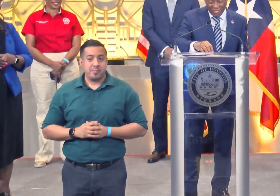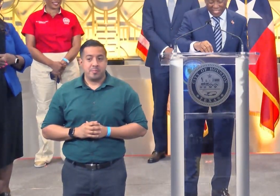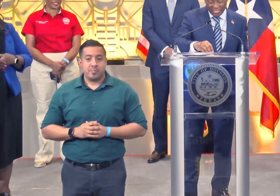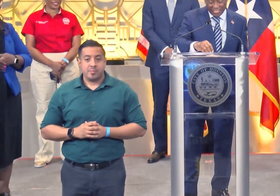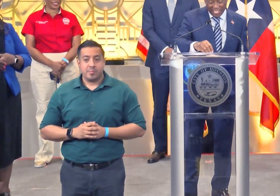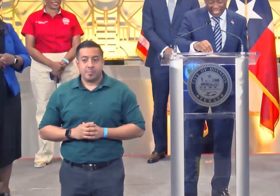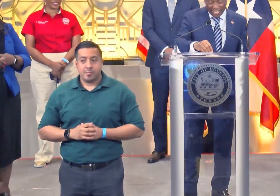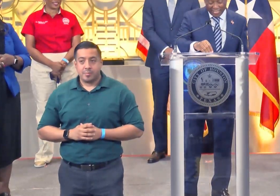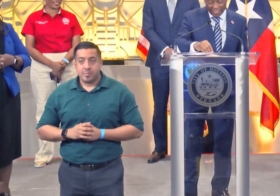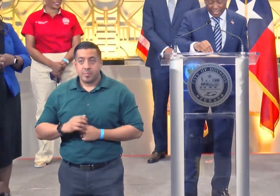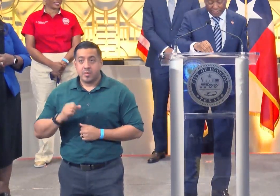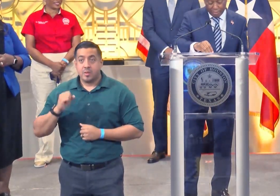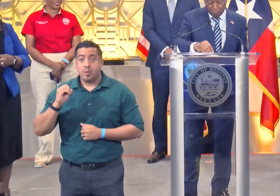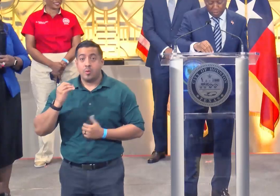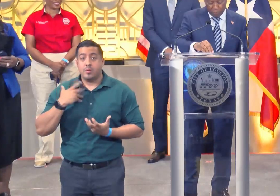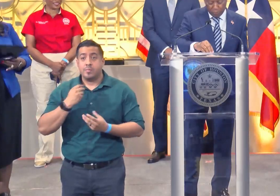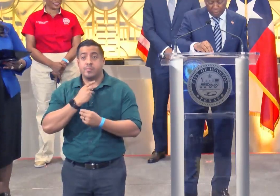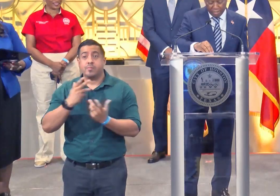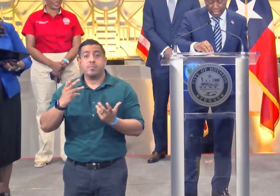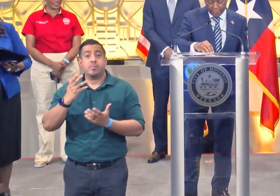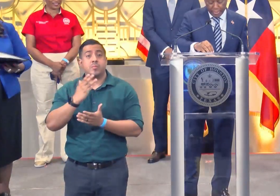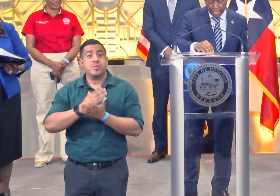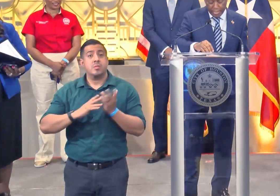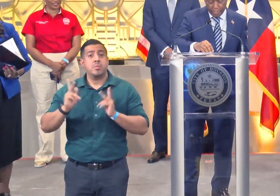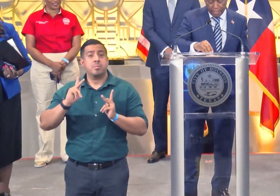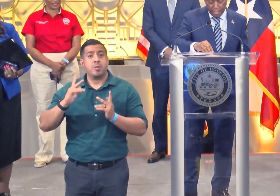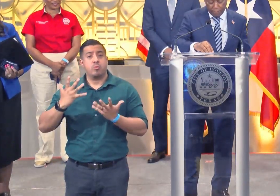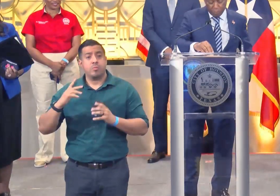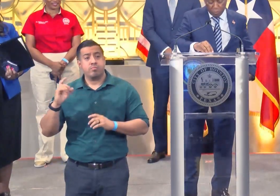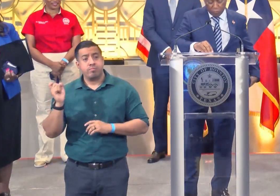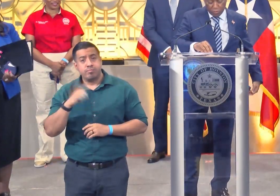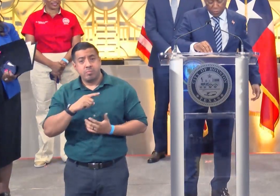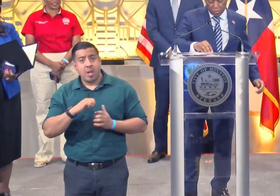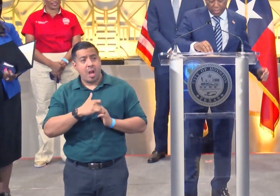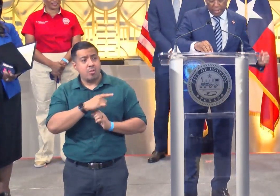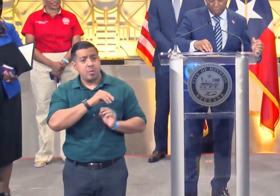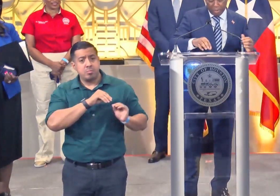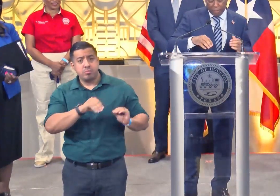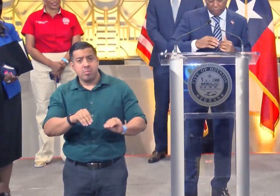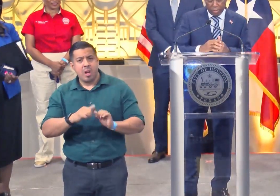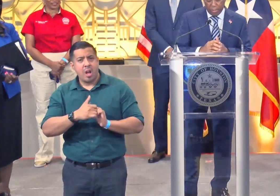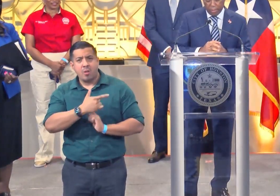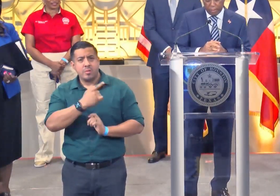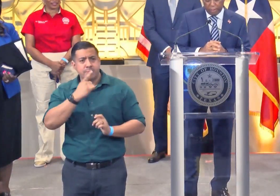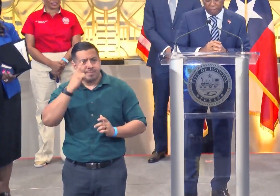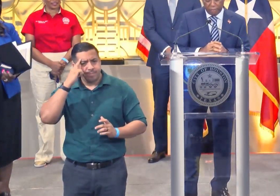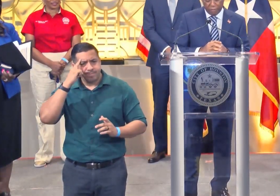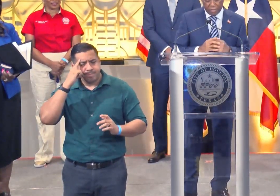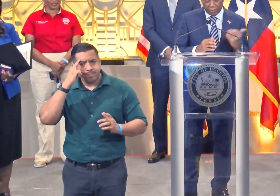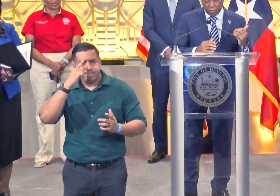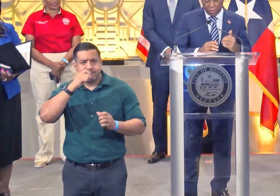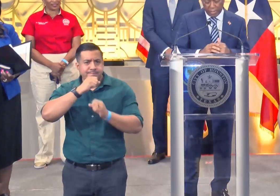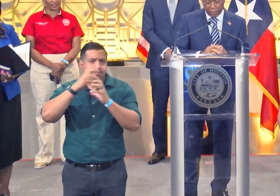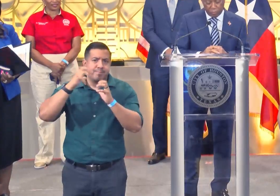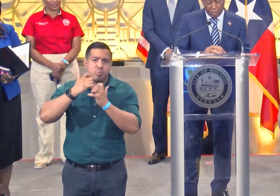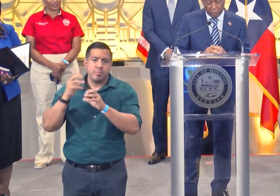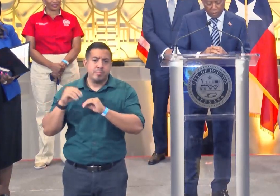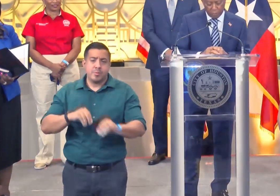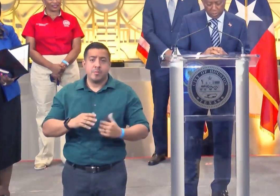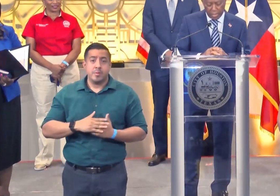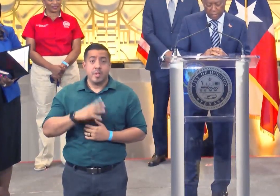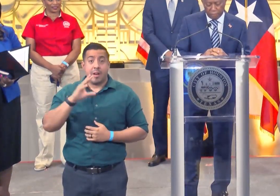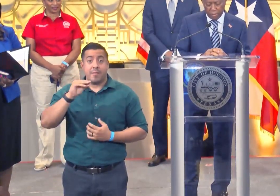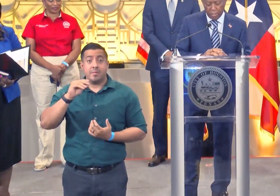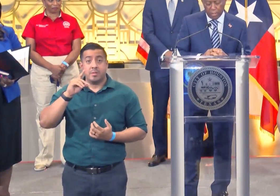so let me just say that some people have asked how the move to Houston came about. 50 certainly can speak